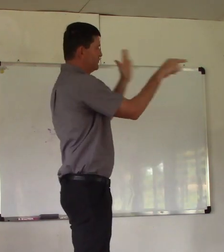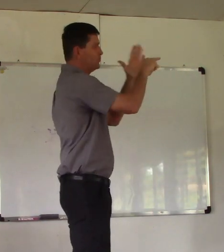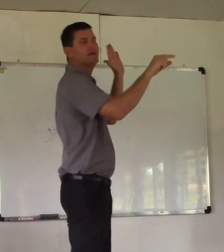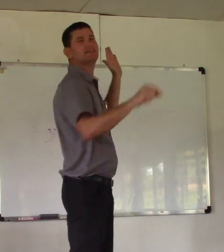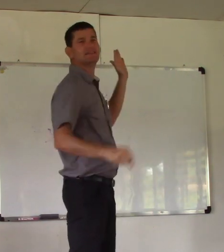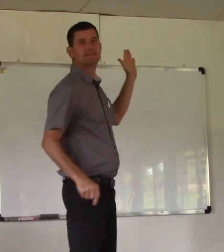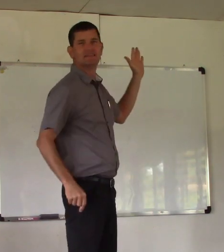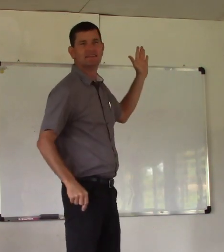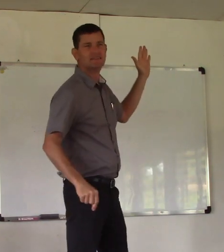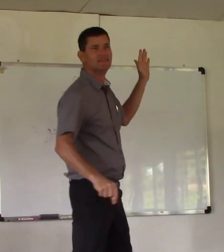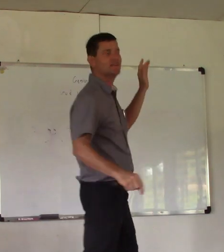forbidden.